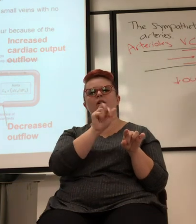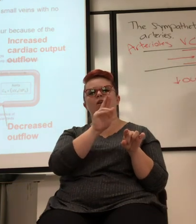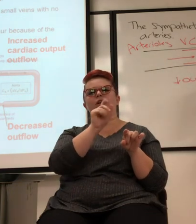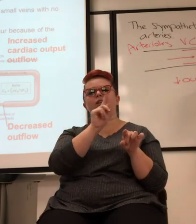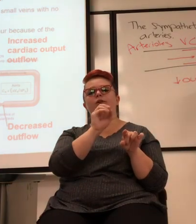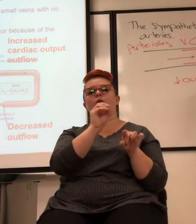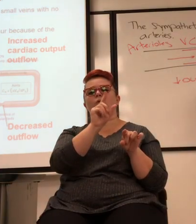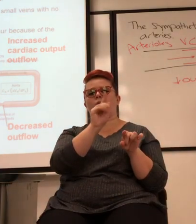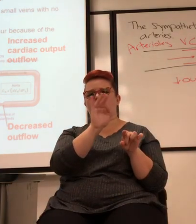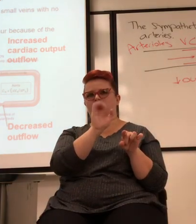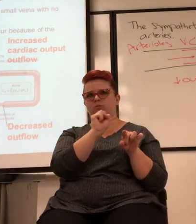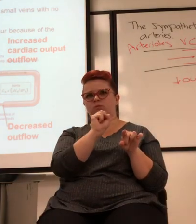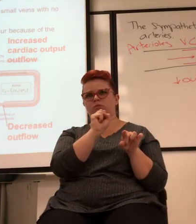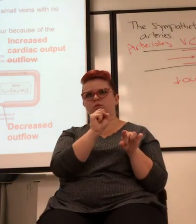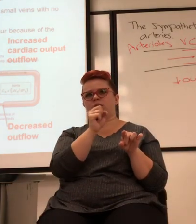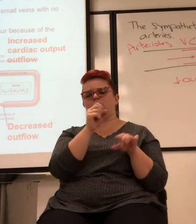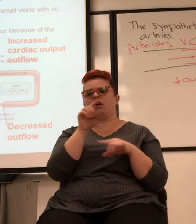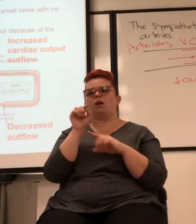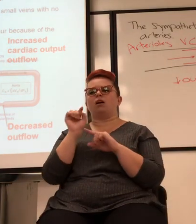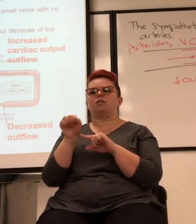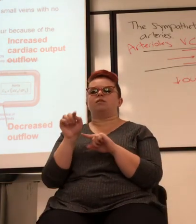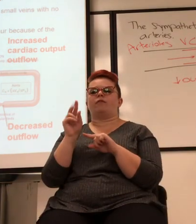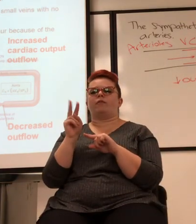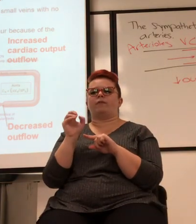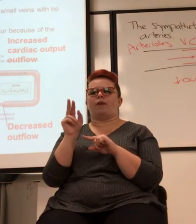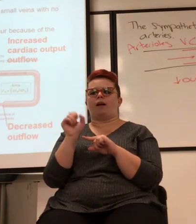for veins.